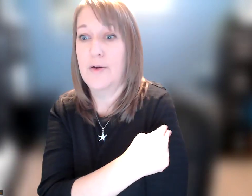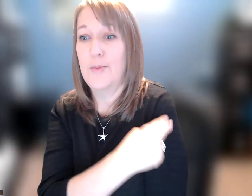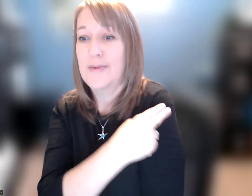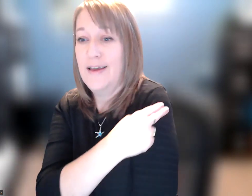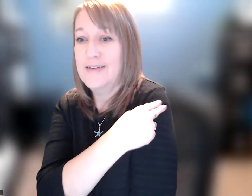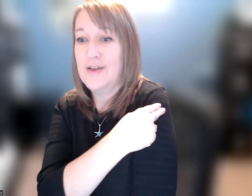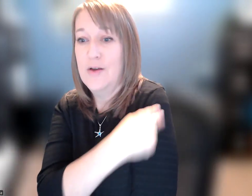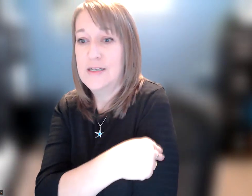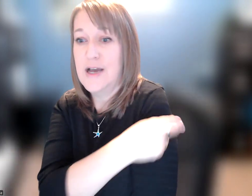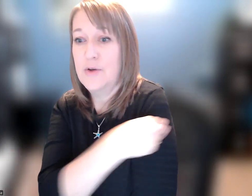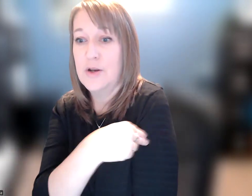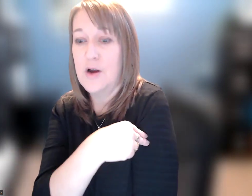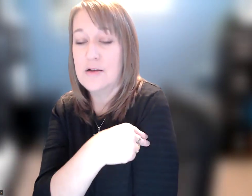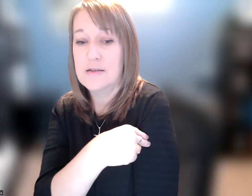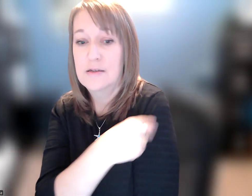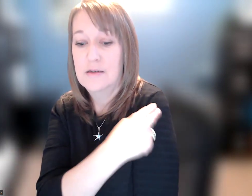arm. Okay, so down and across.